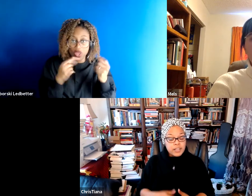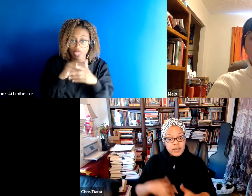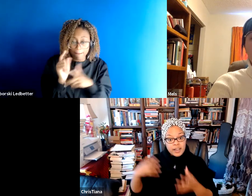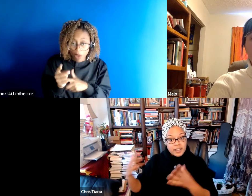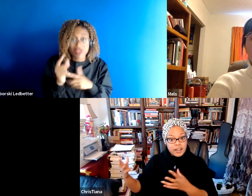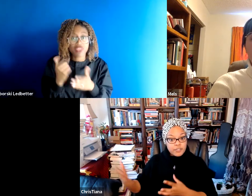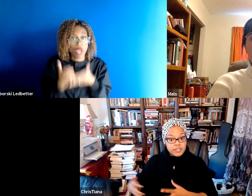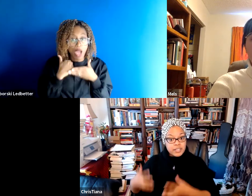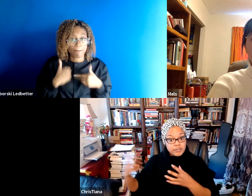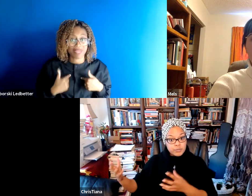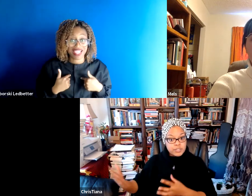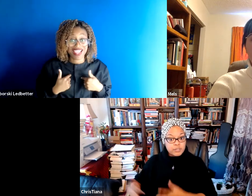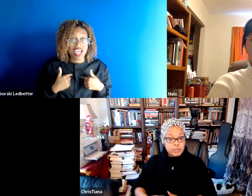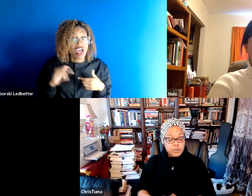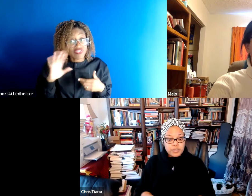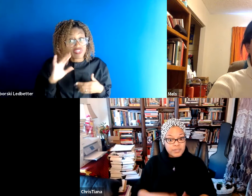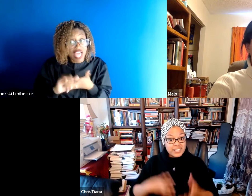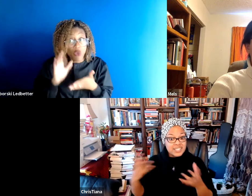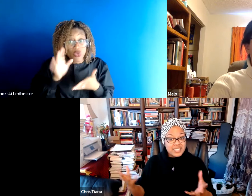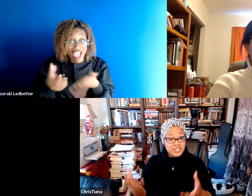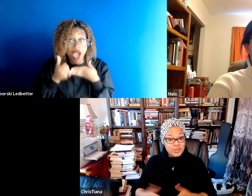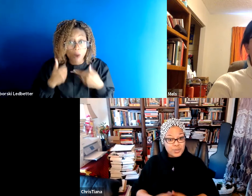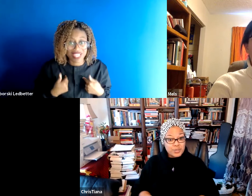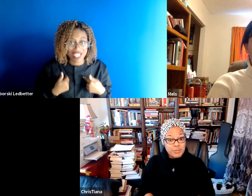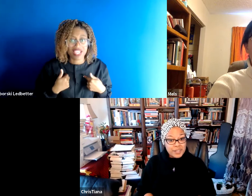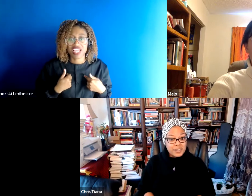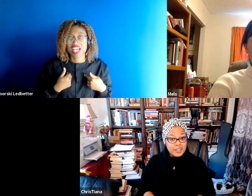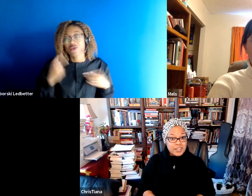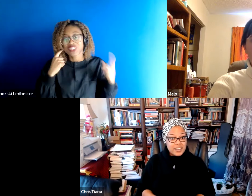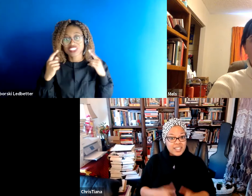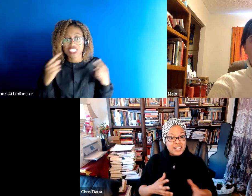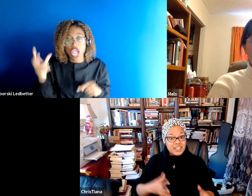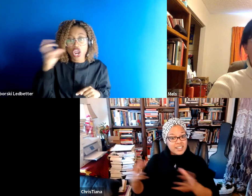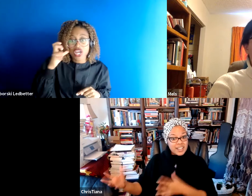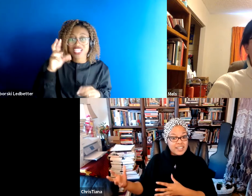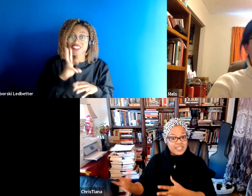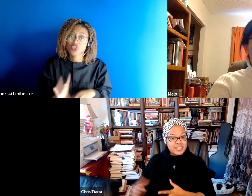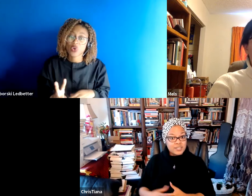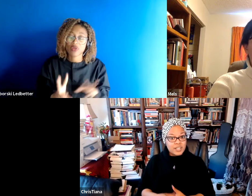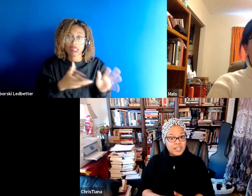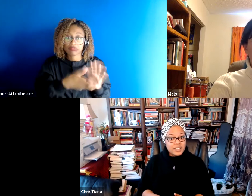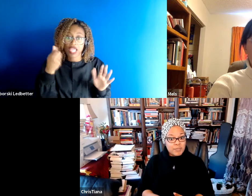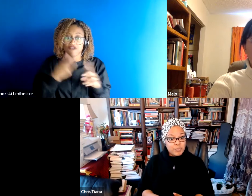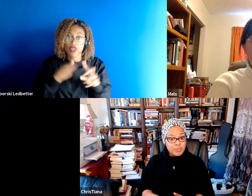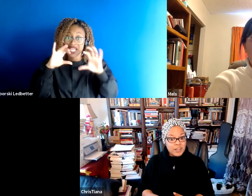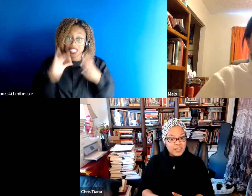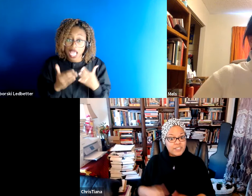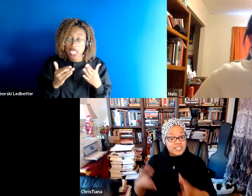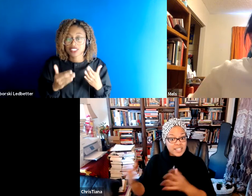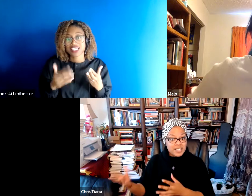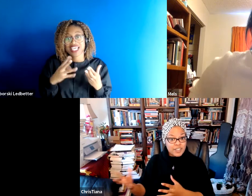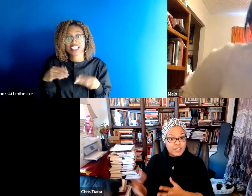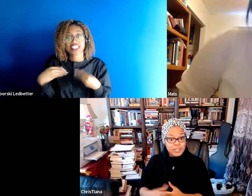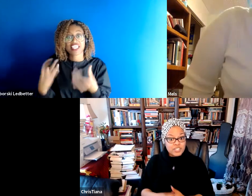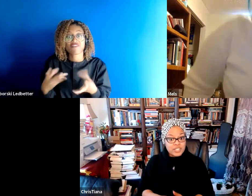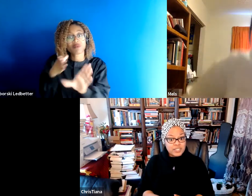And I've seen recent reports of like 6-year-olds being taken out of classes and given